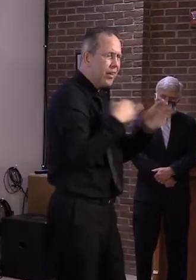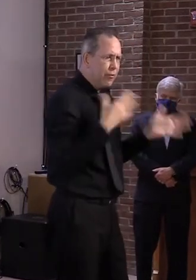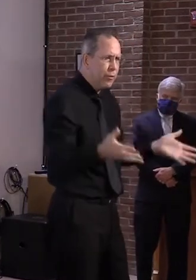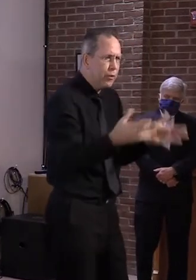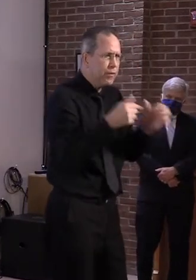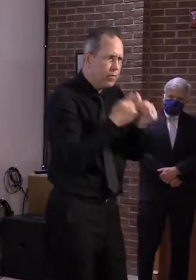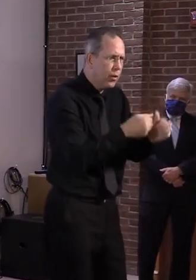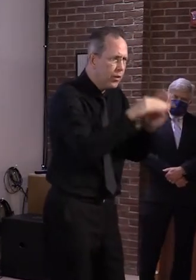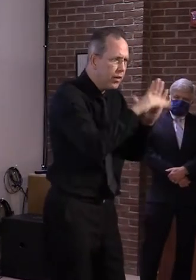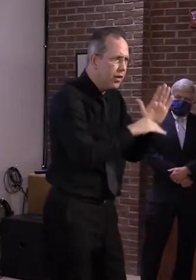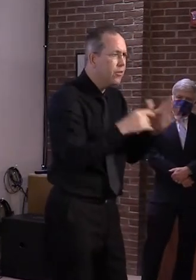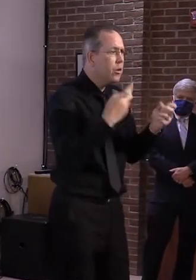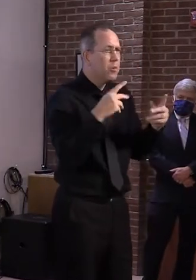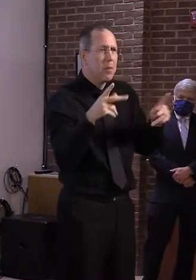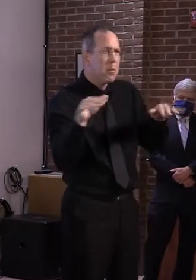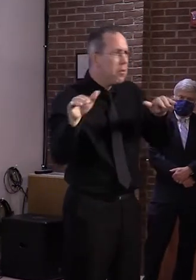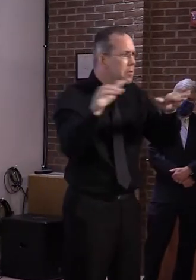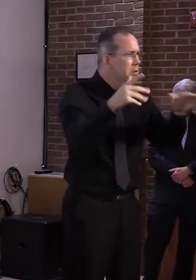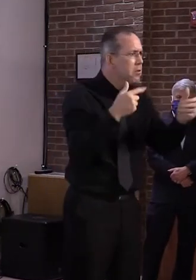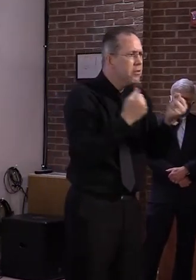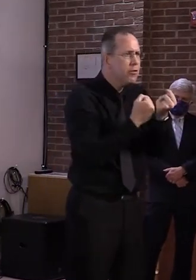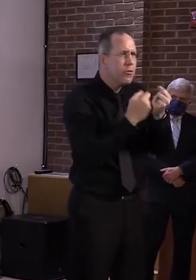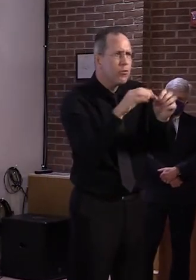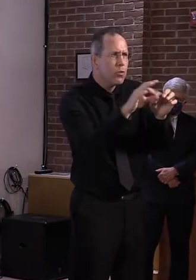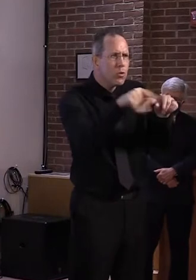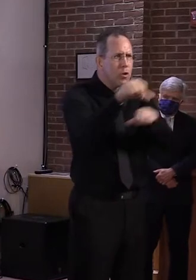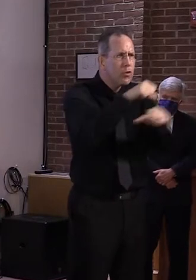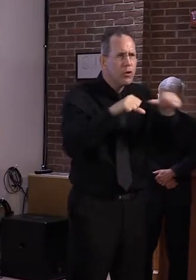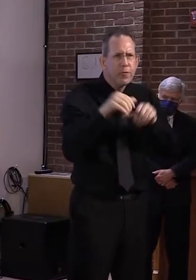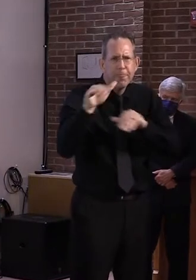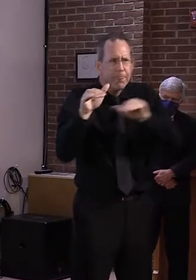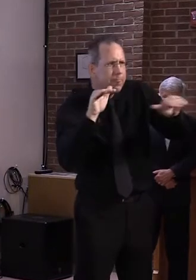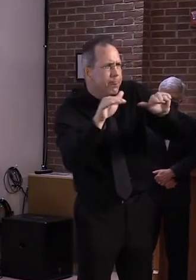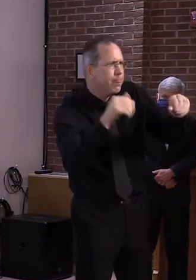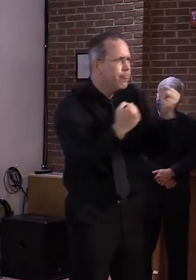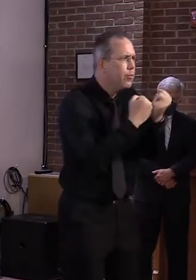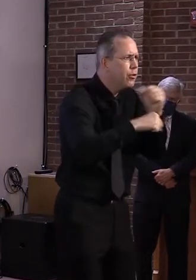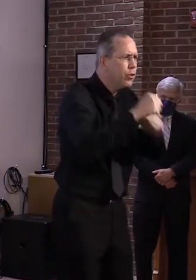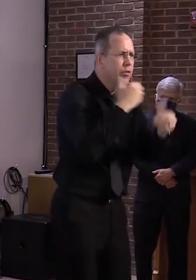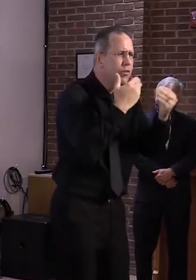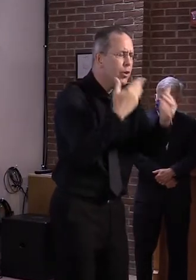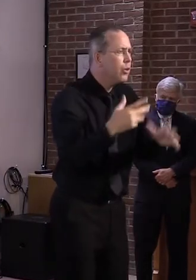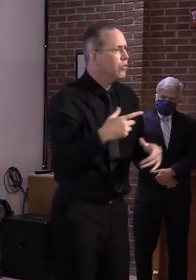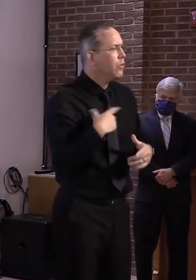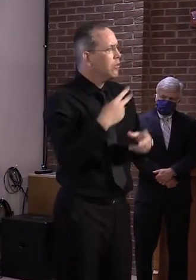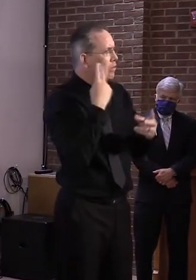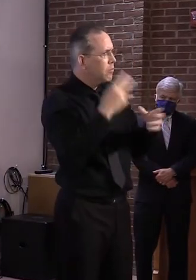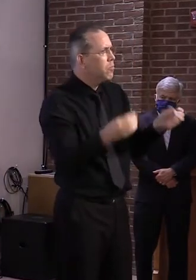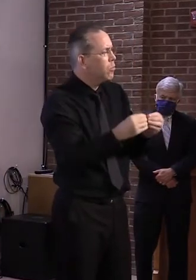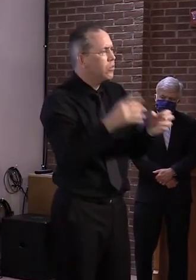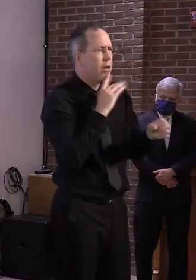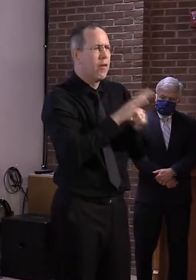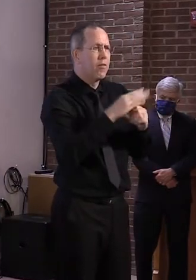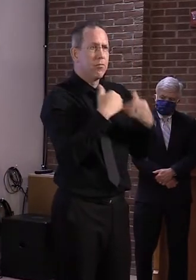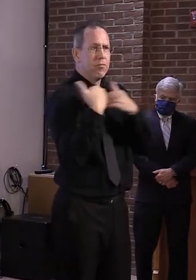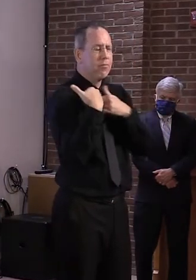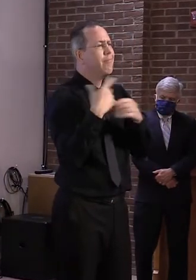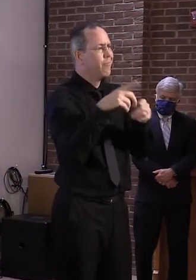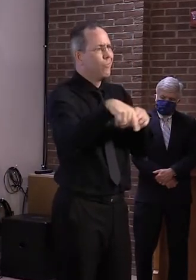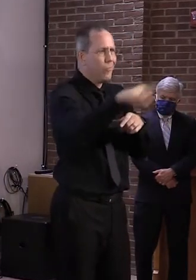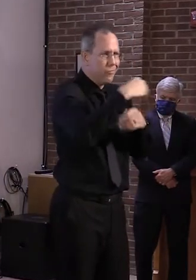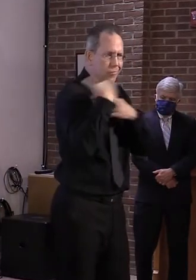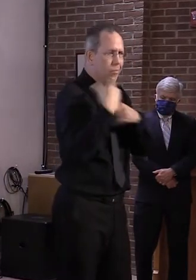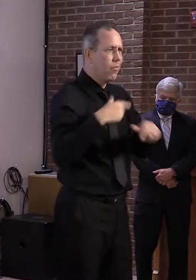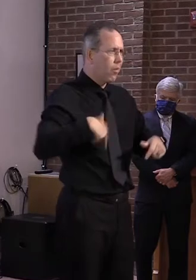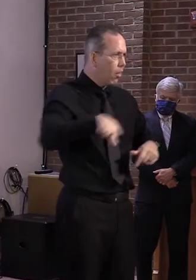job throughout this crisis, but I can't say it enough. We all have a role to play. The more closely we follow